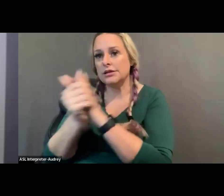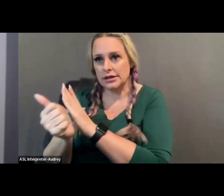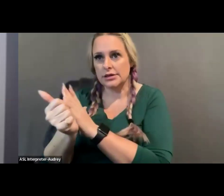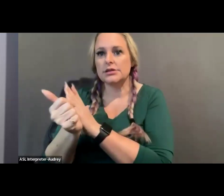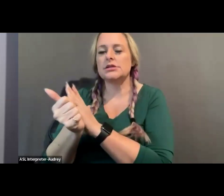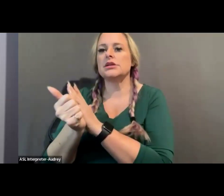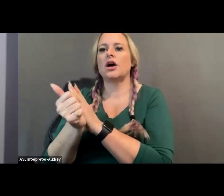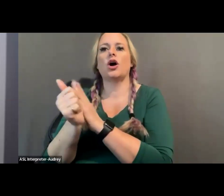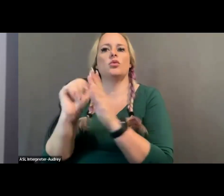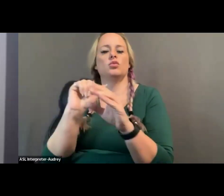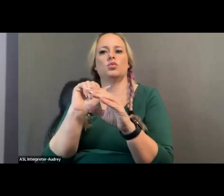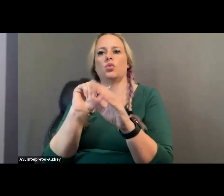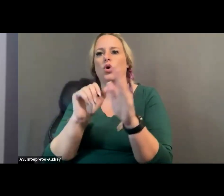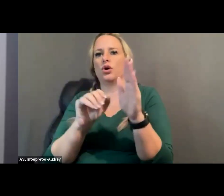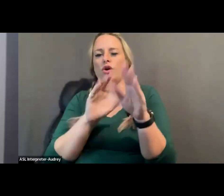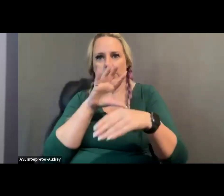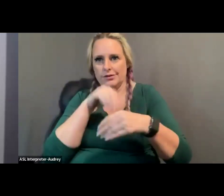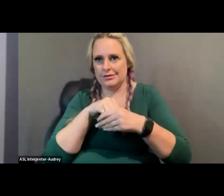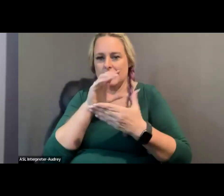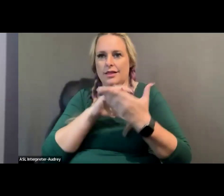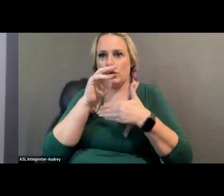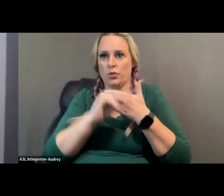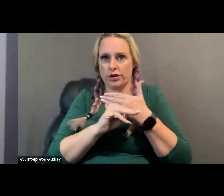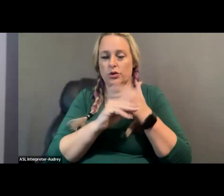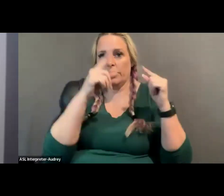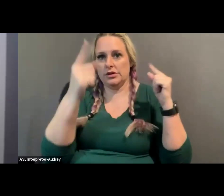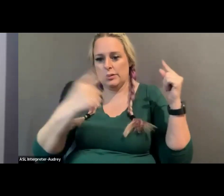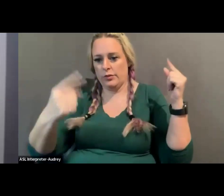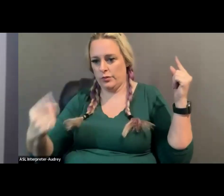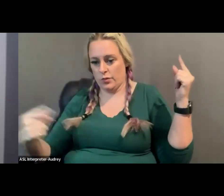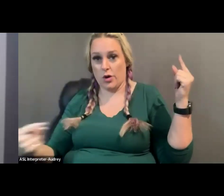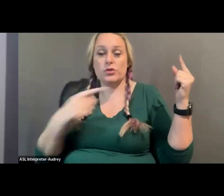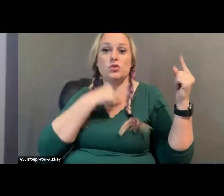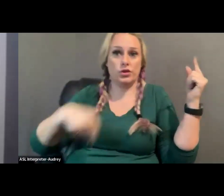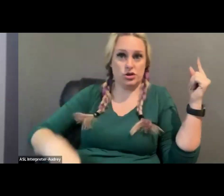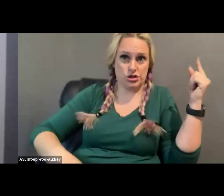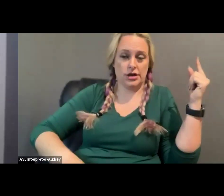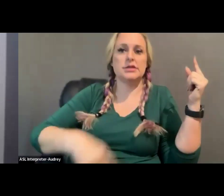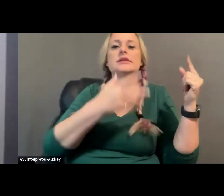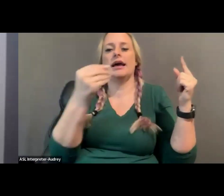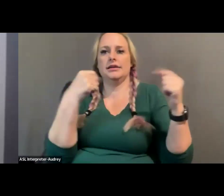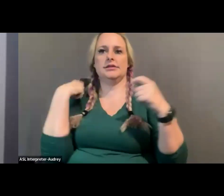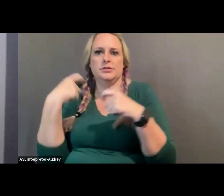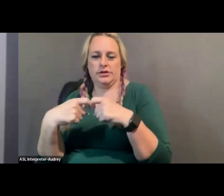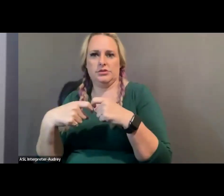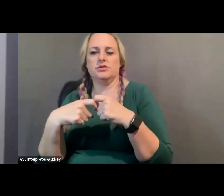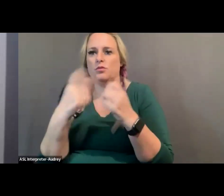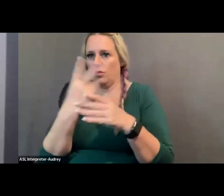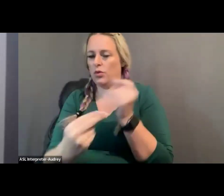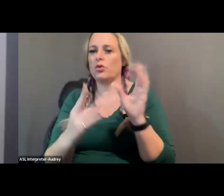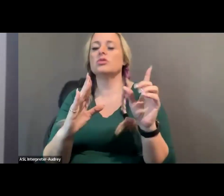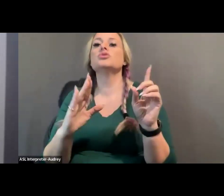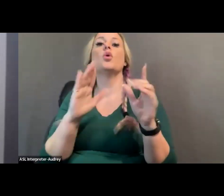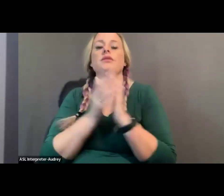worked and weaved into our curriculum in both Chinese language arts and in Spanish language arts. So